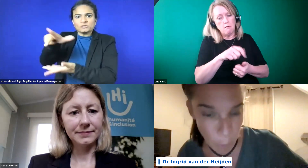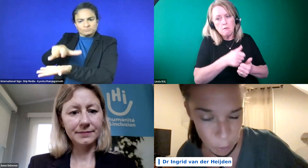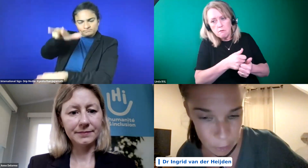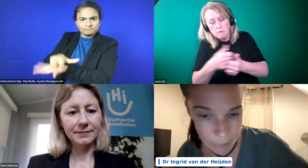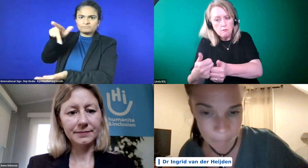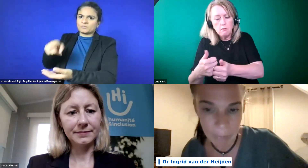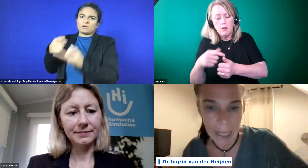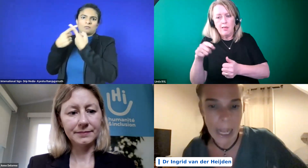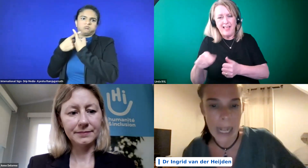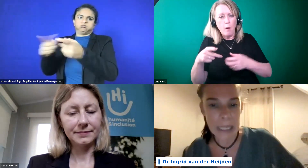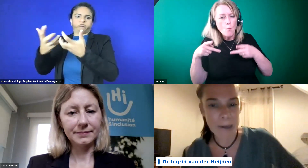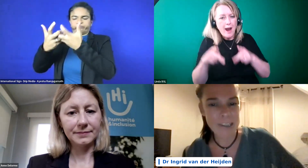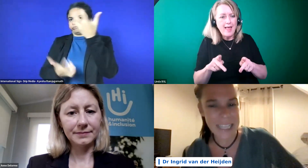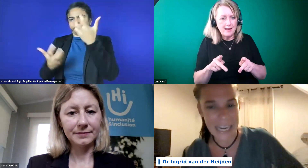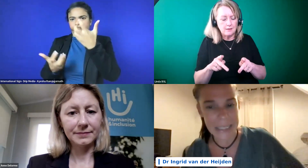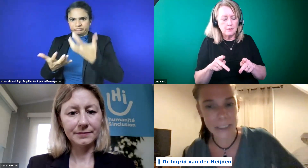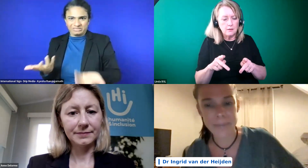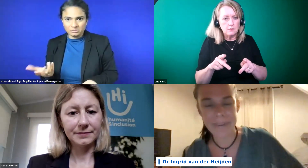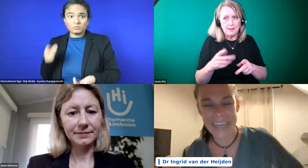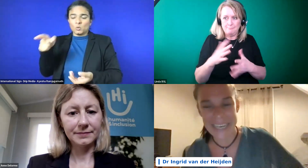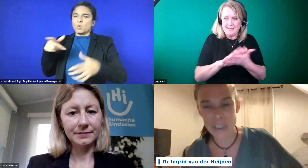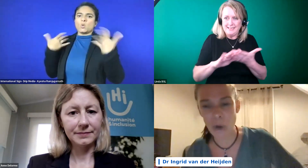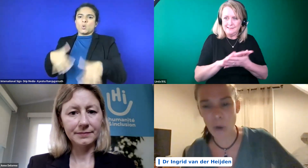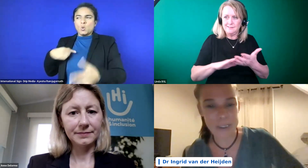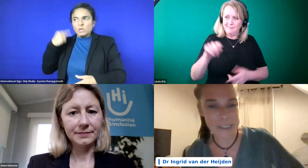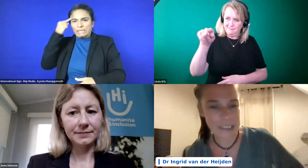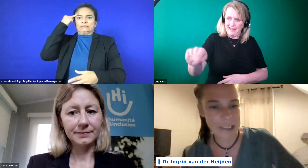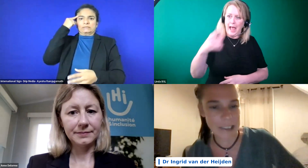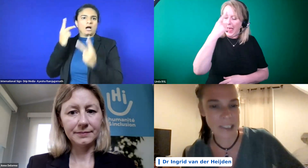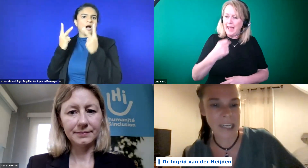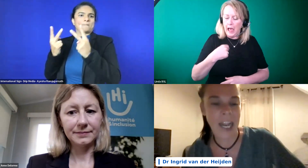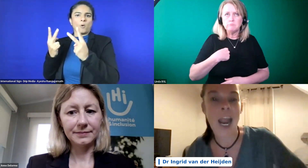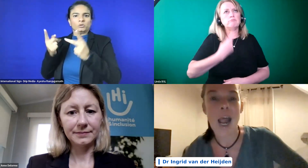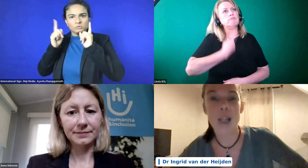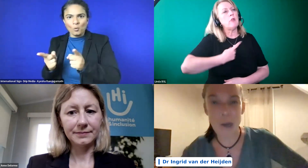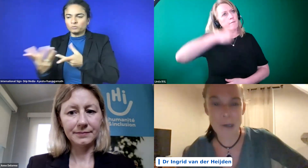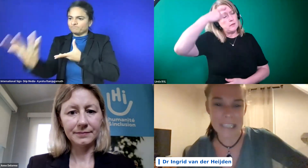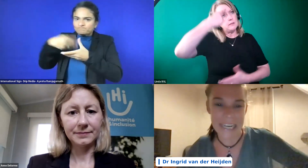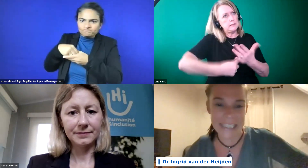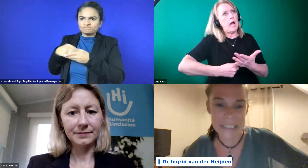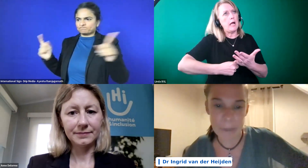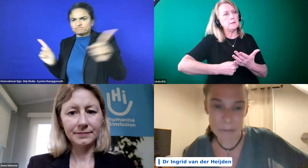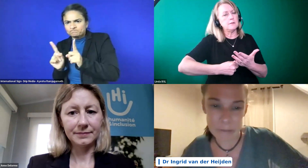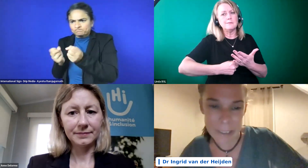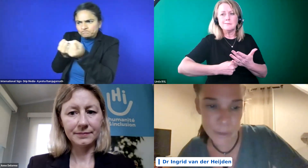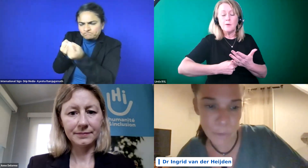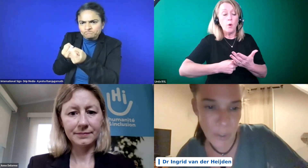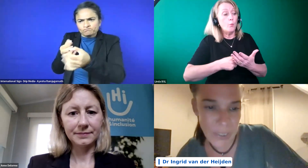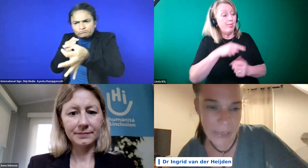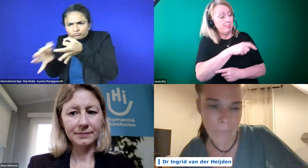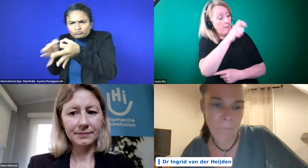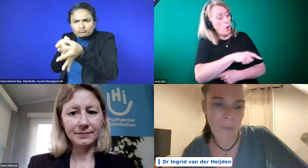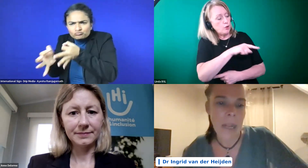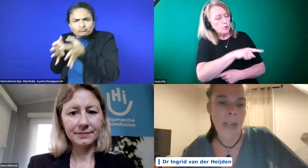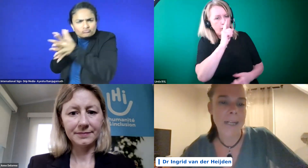decision-making approach allows a client to make his or own decisions alongside someone